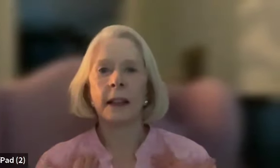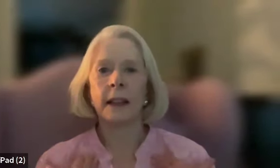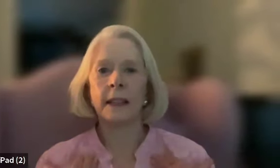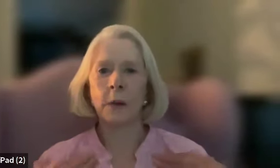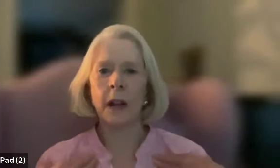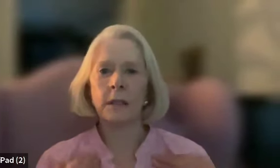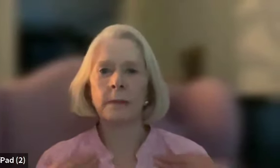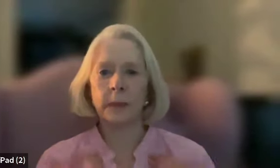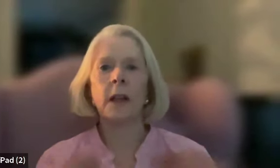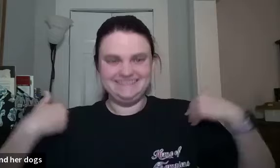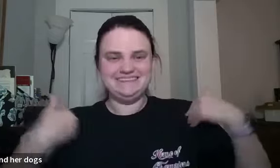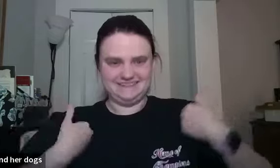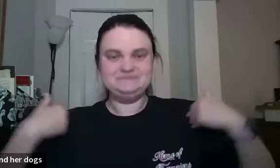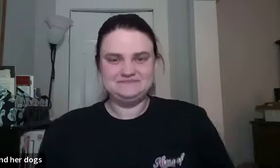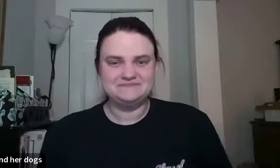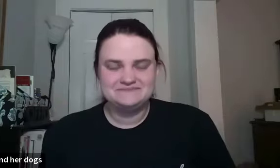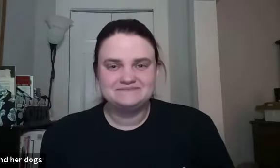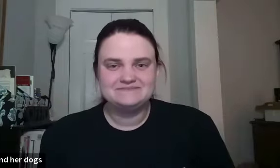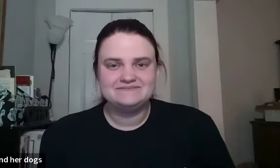Is that right? Mhm. Is.